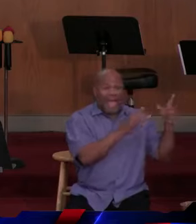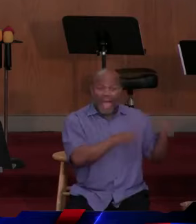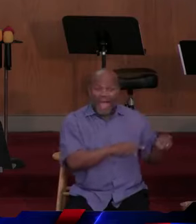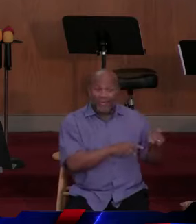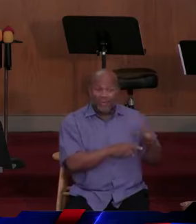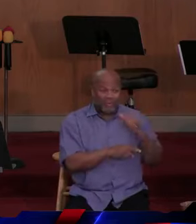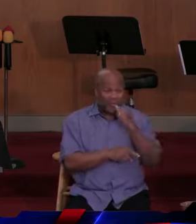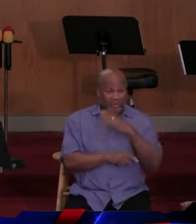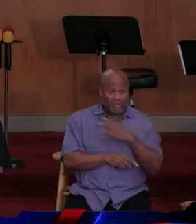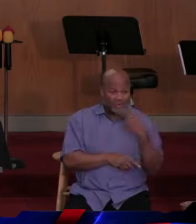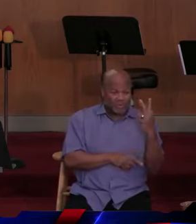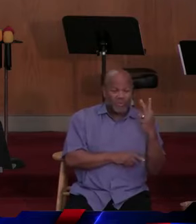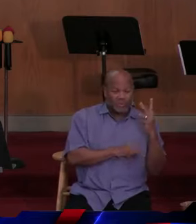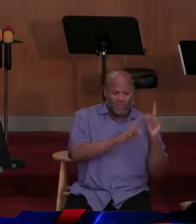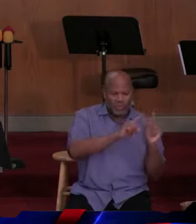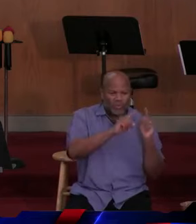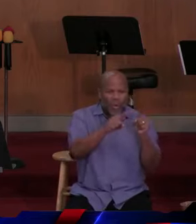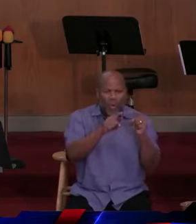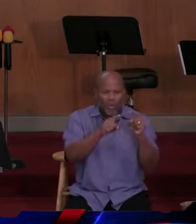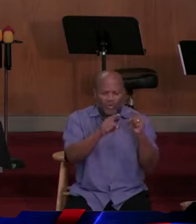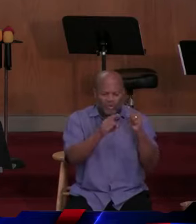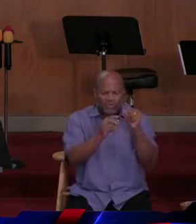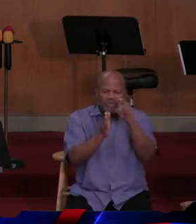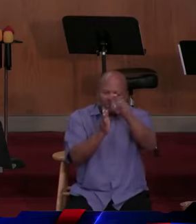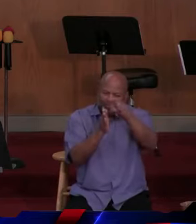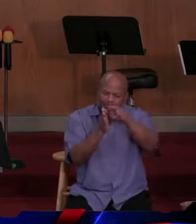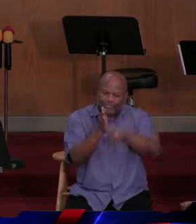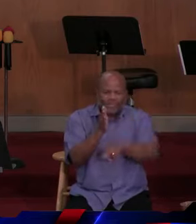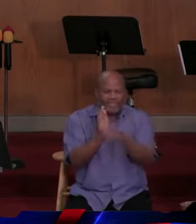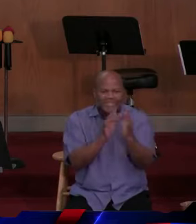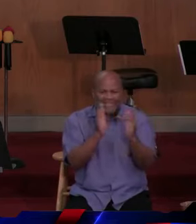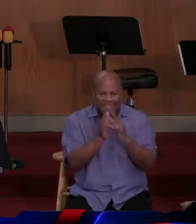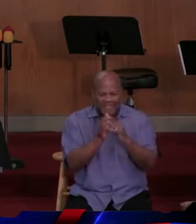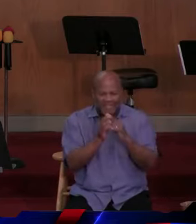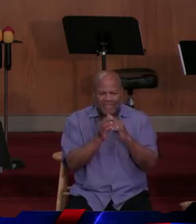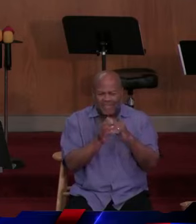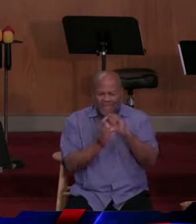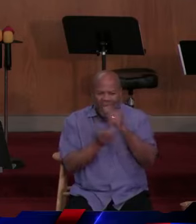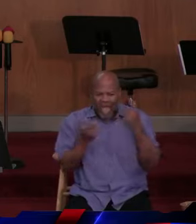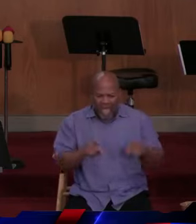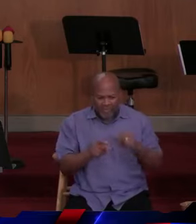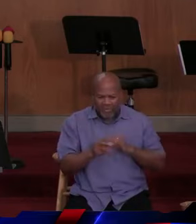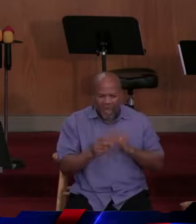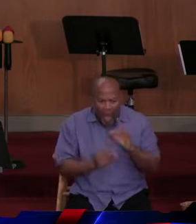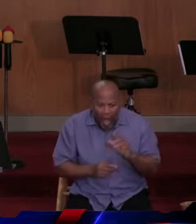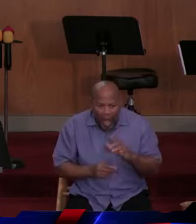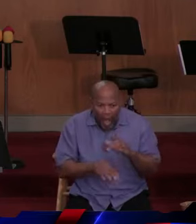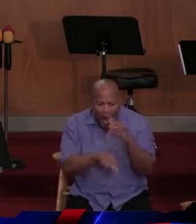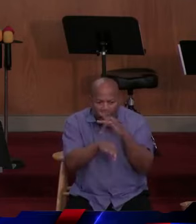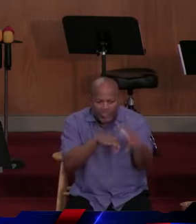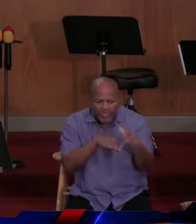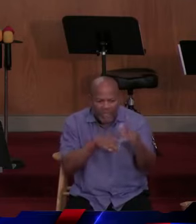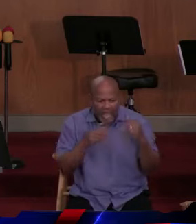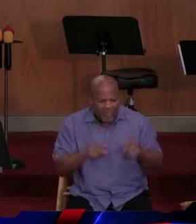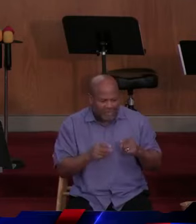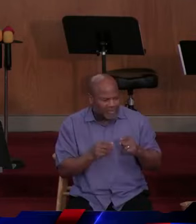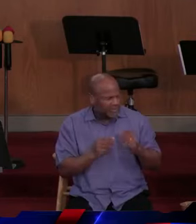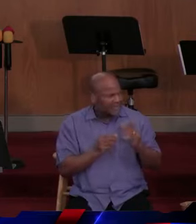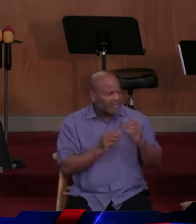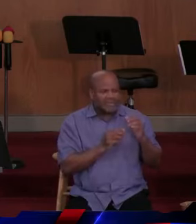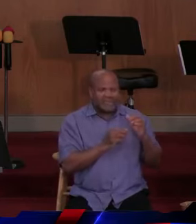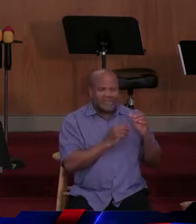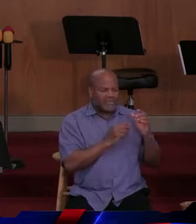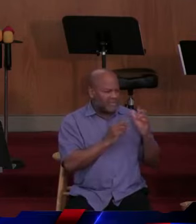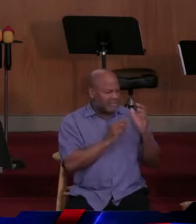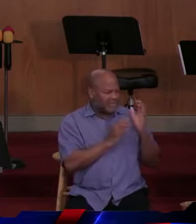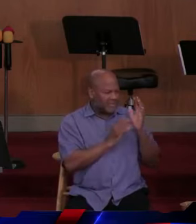and saw the angelic host and thought the gardener had stole the body. And it wasn't until Jesus said Mary's name that she knew it was him.